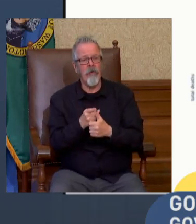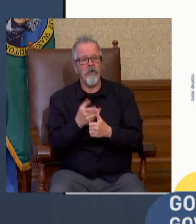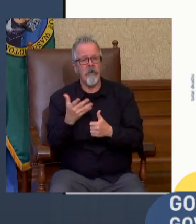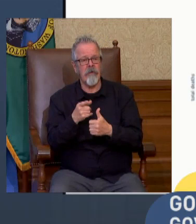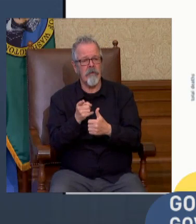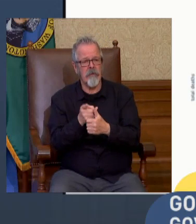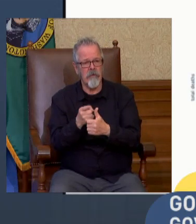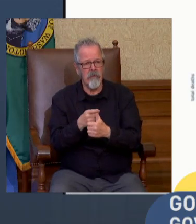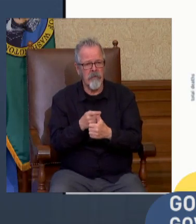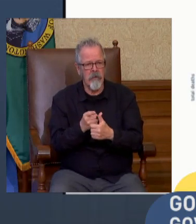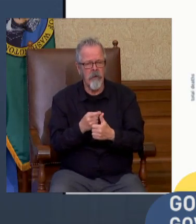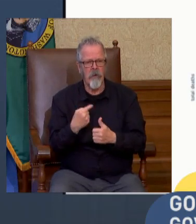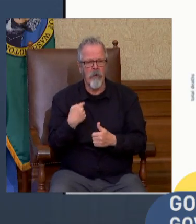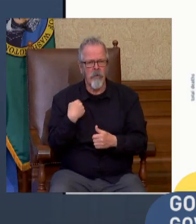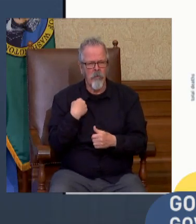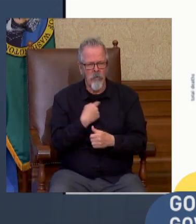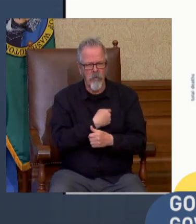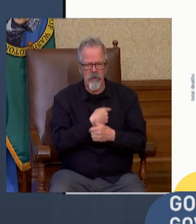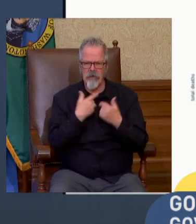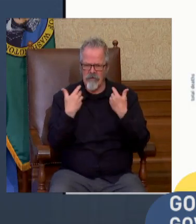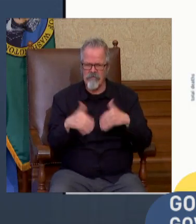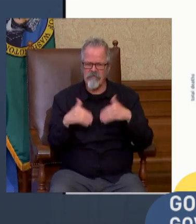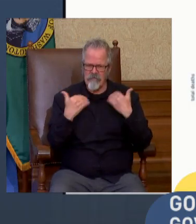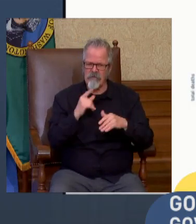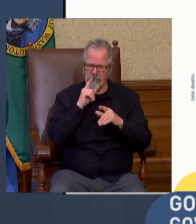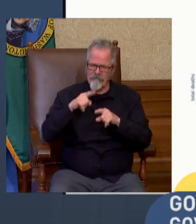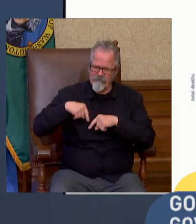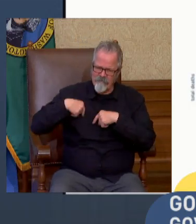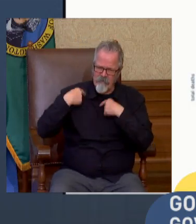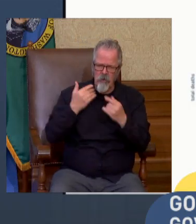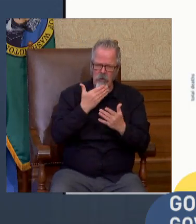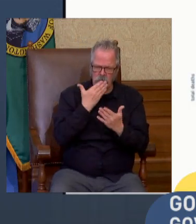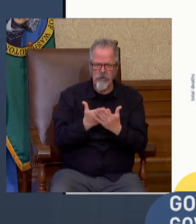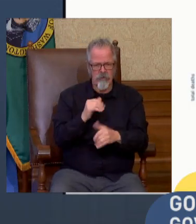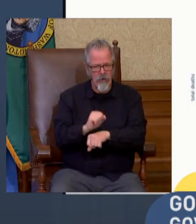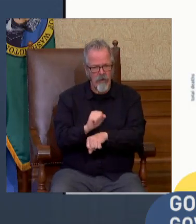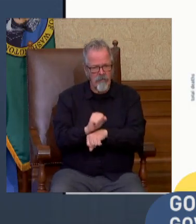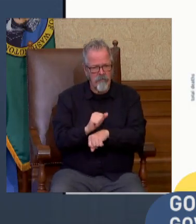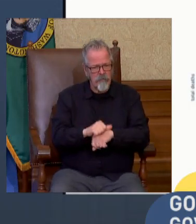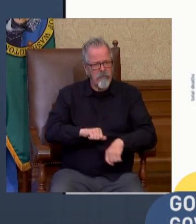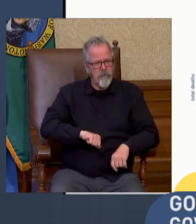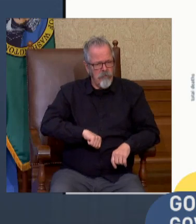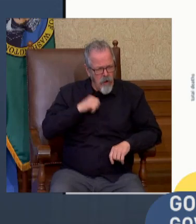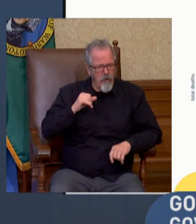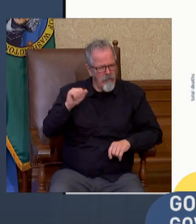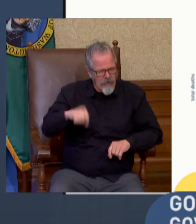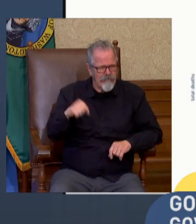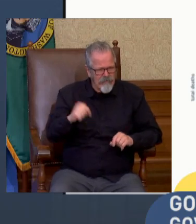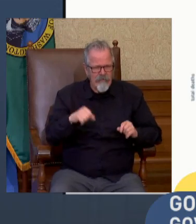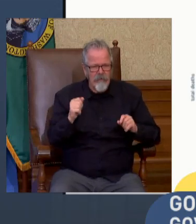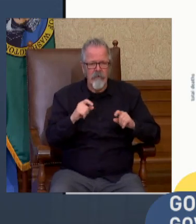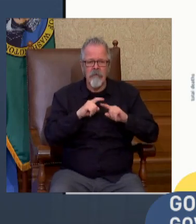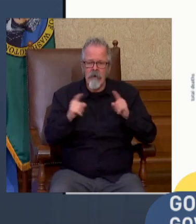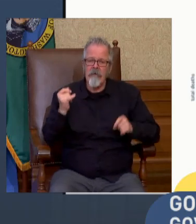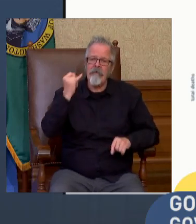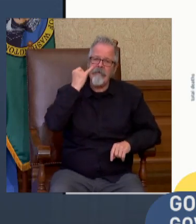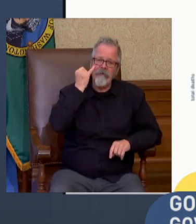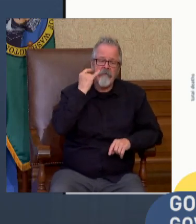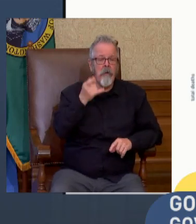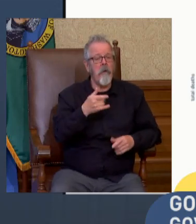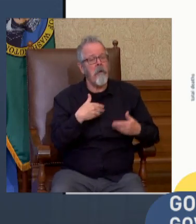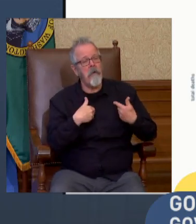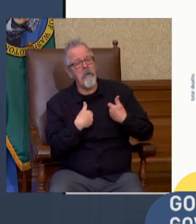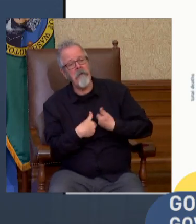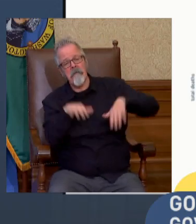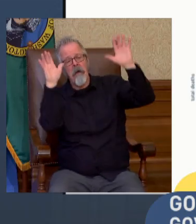roaring back if we abandon our current operations. So we have to go further to get these numbers down so